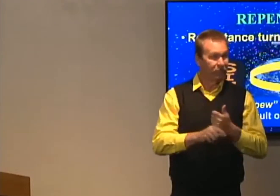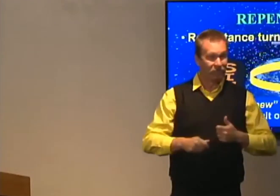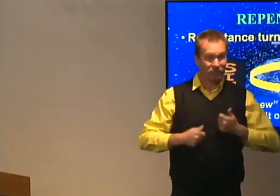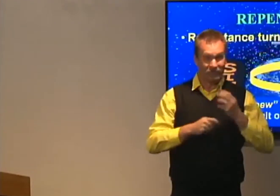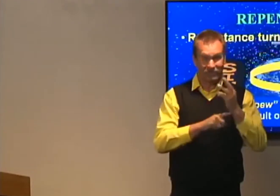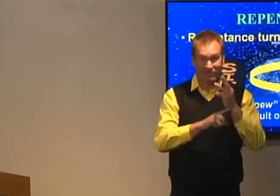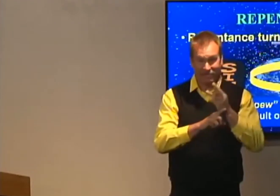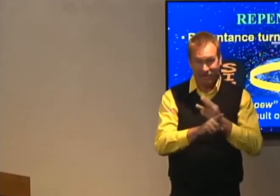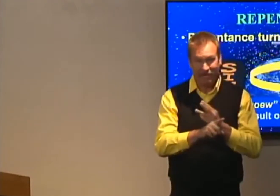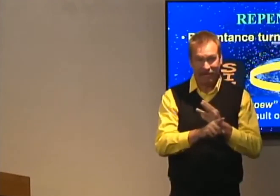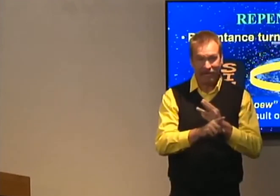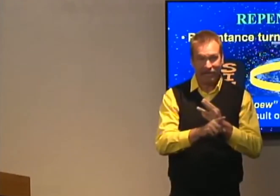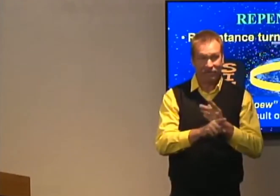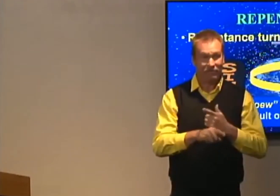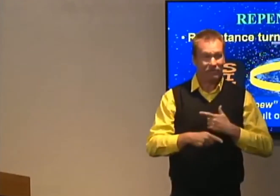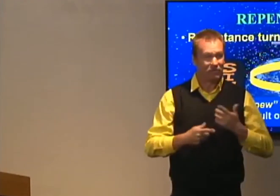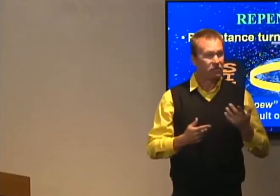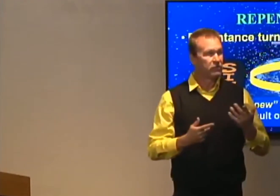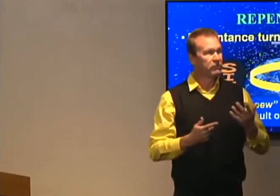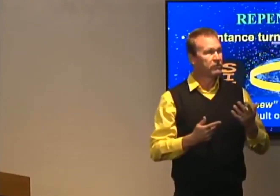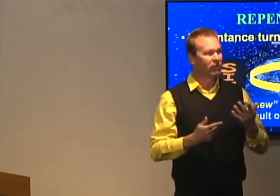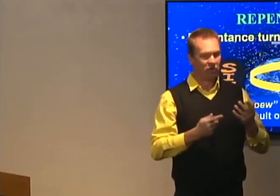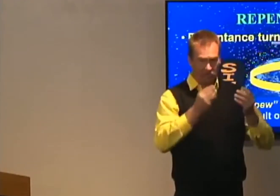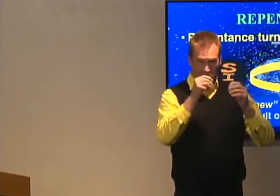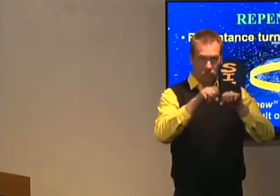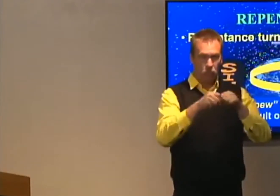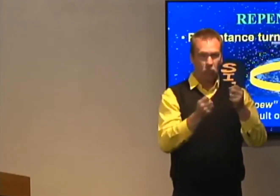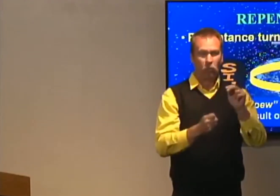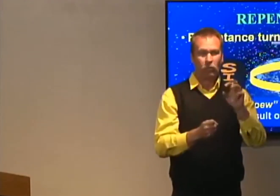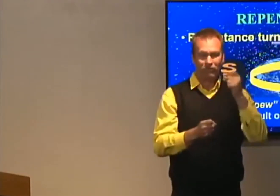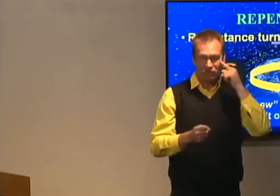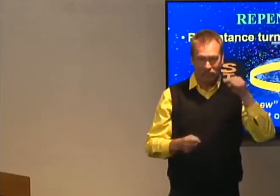to live. Or 6 months left to live.